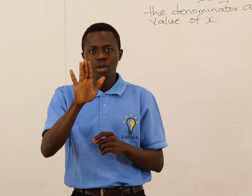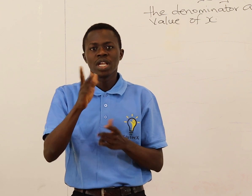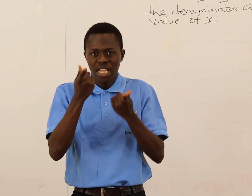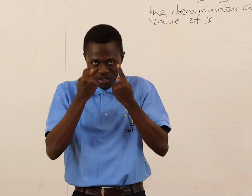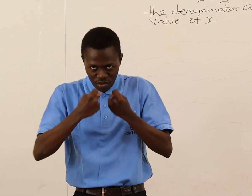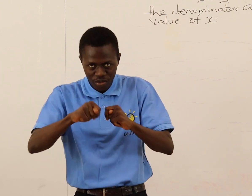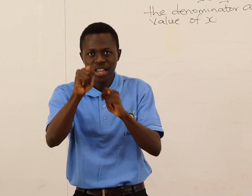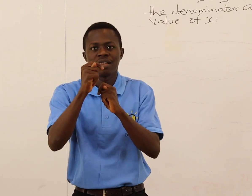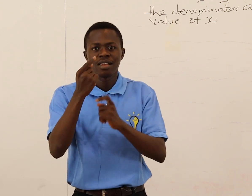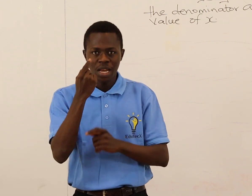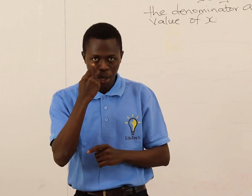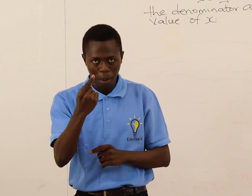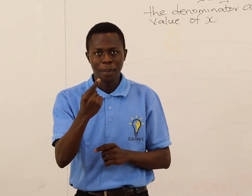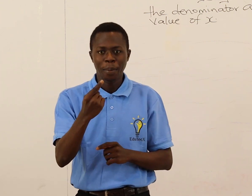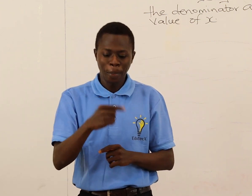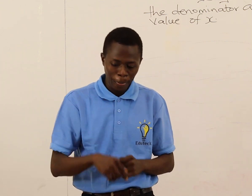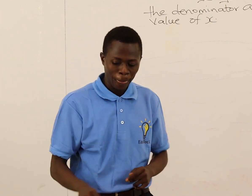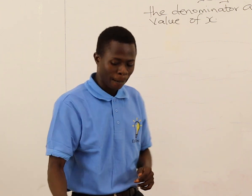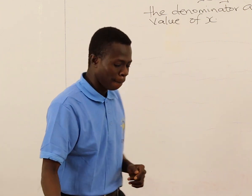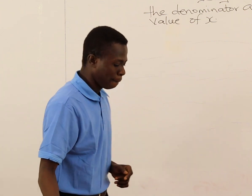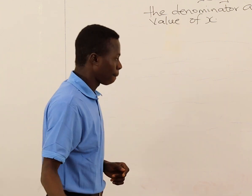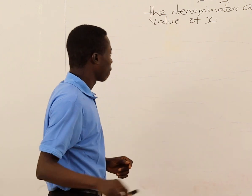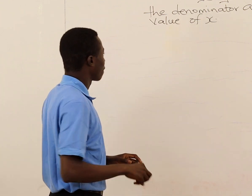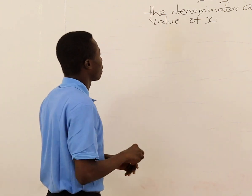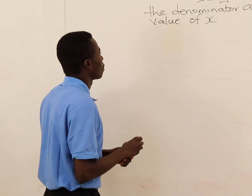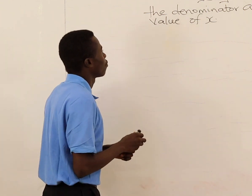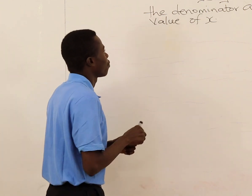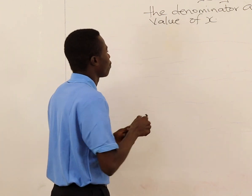with a question on the board, let's try to see if we can do what is on the board.